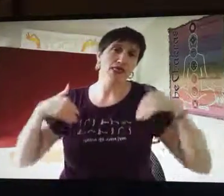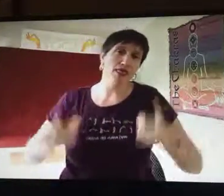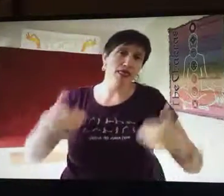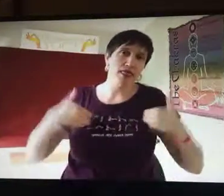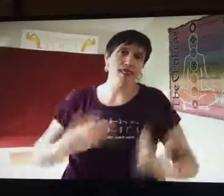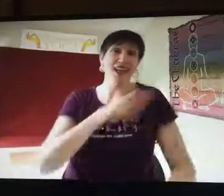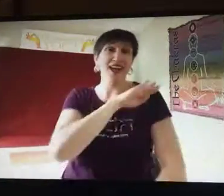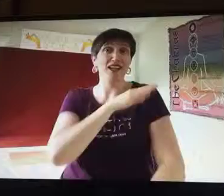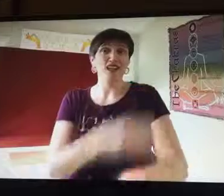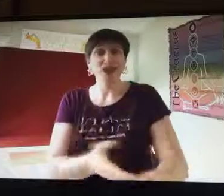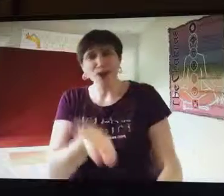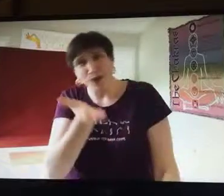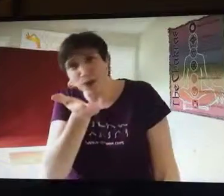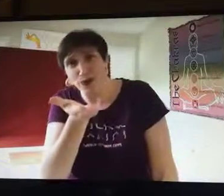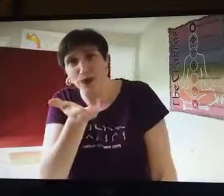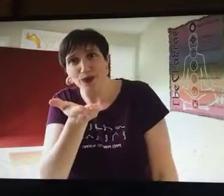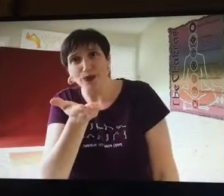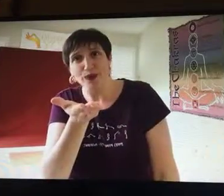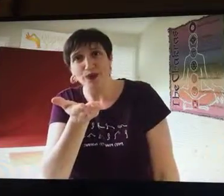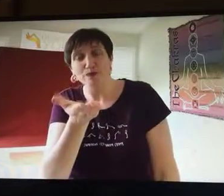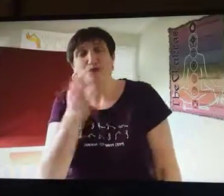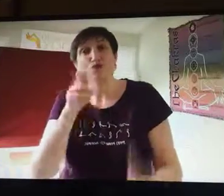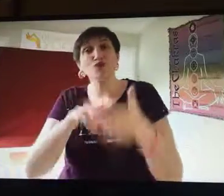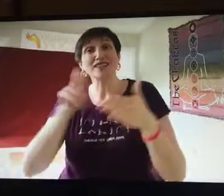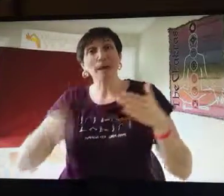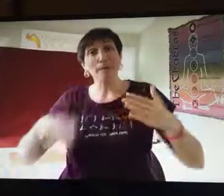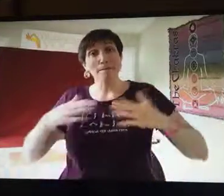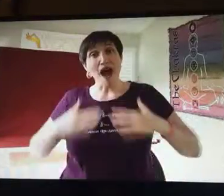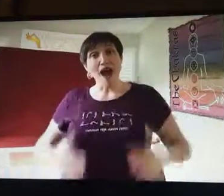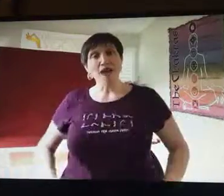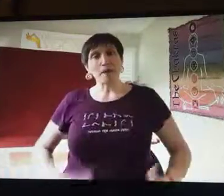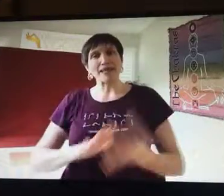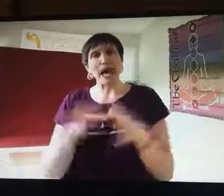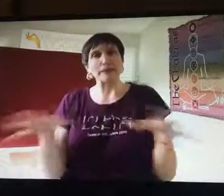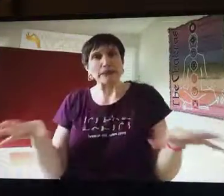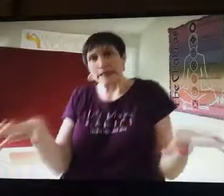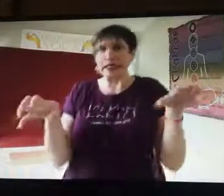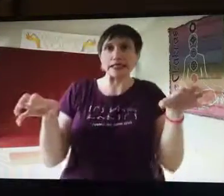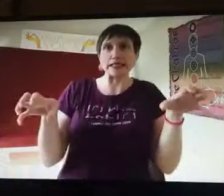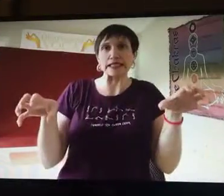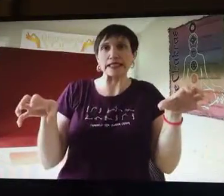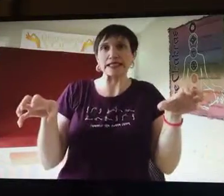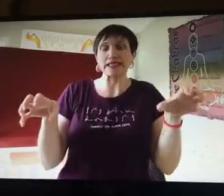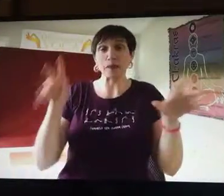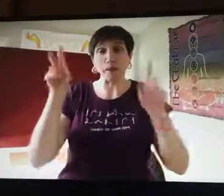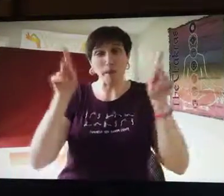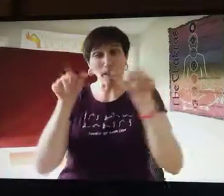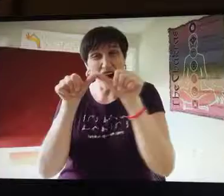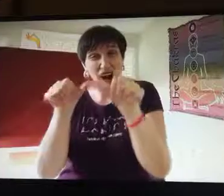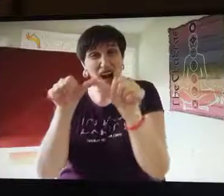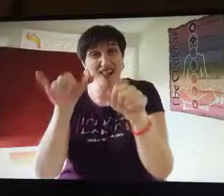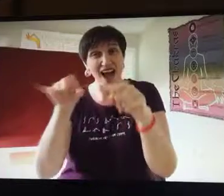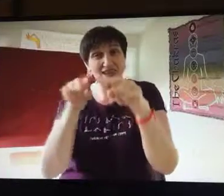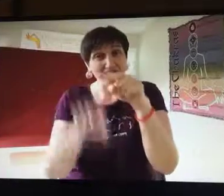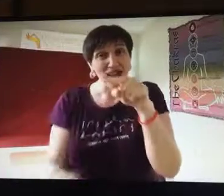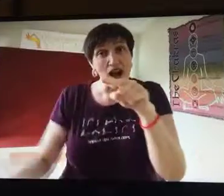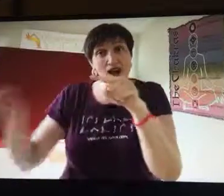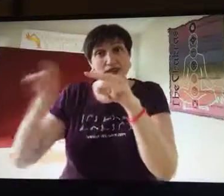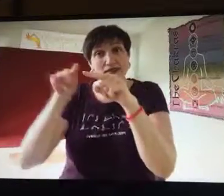don't have any patience, and they're tired and low energy. When they rest their body becomes tense,